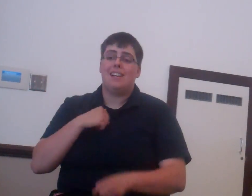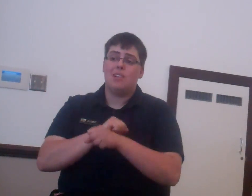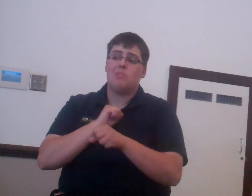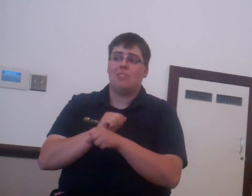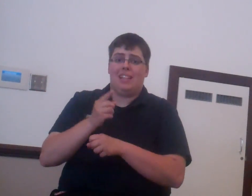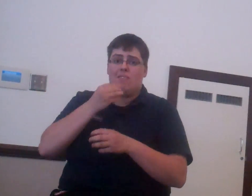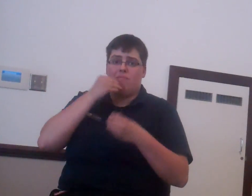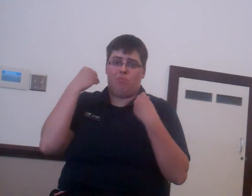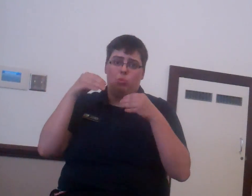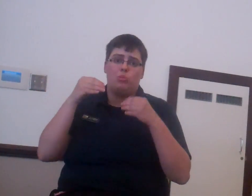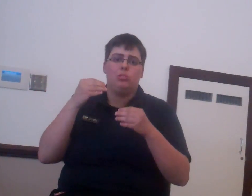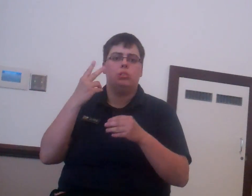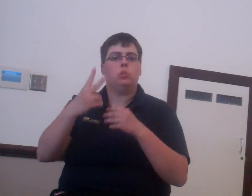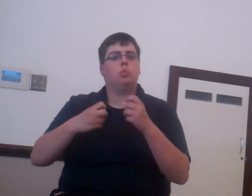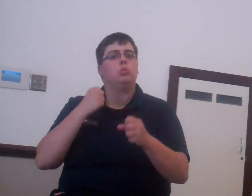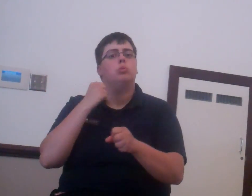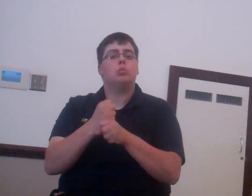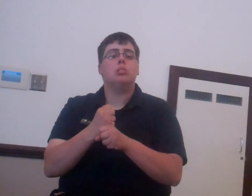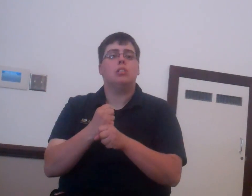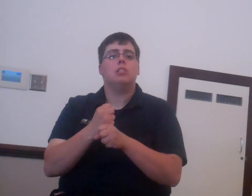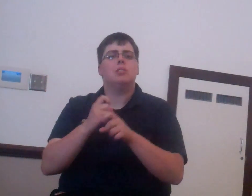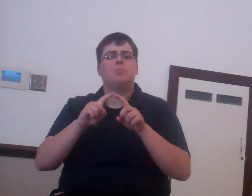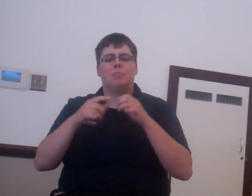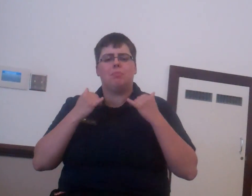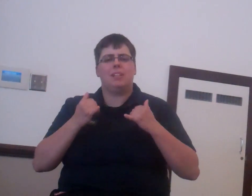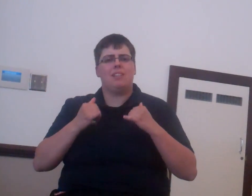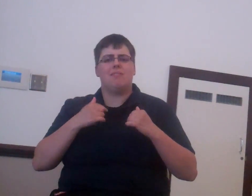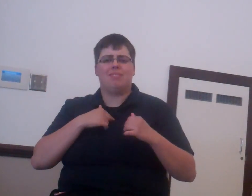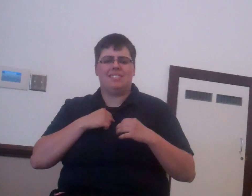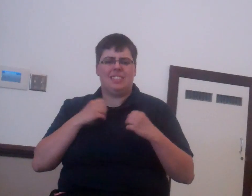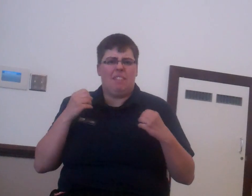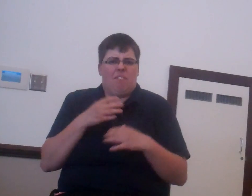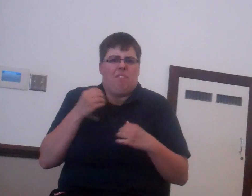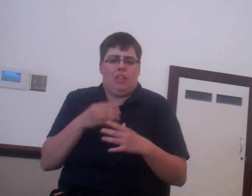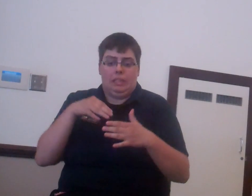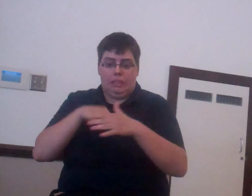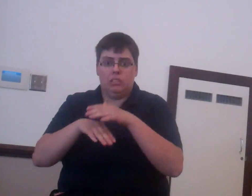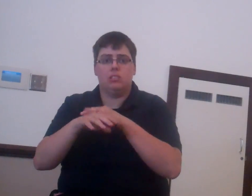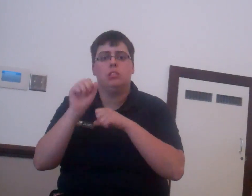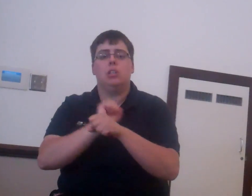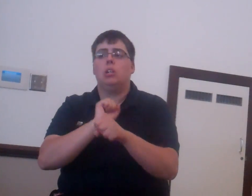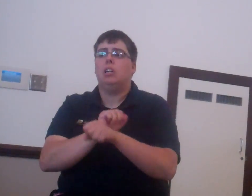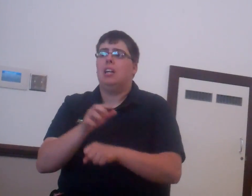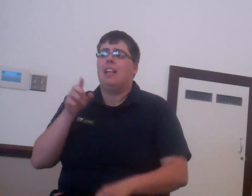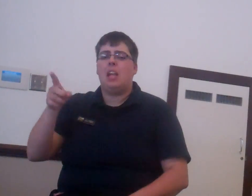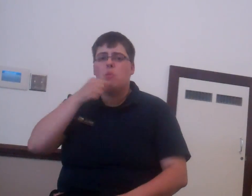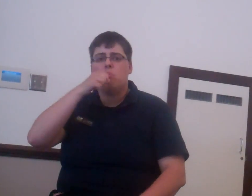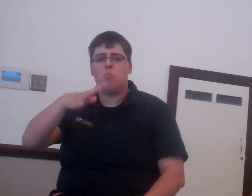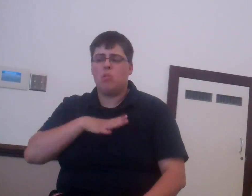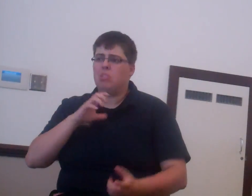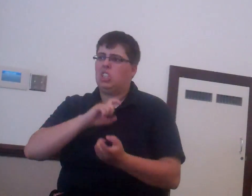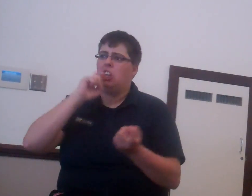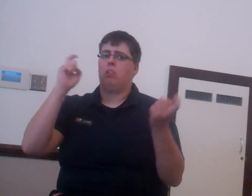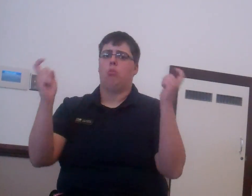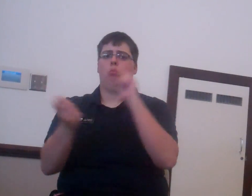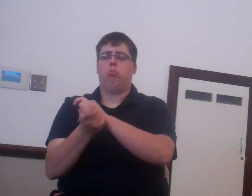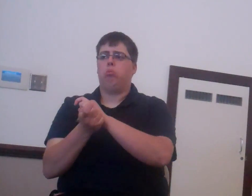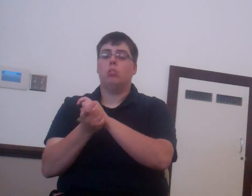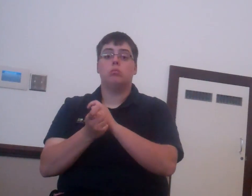going to work, but I hate it. And like she just completely like changes the whole like mood and the workplace, and like I can't really